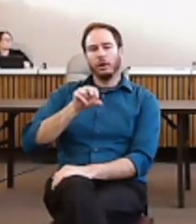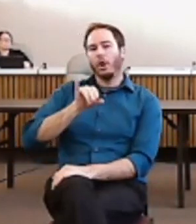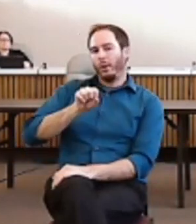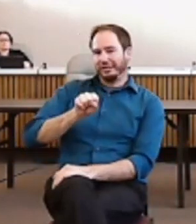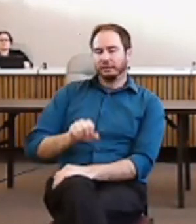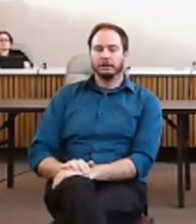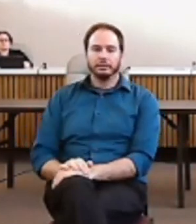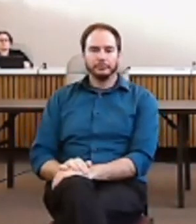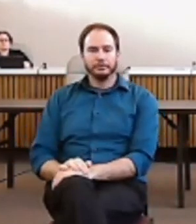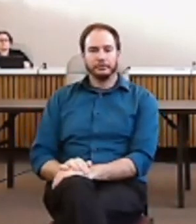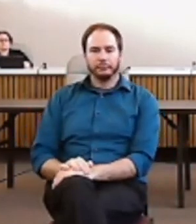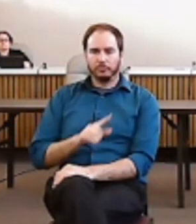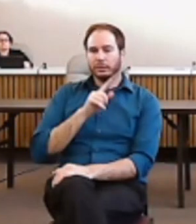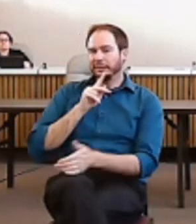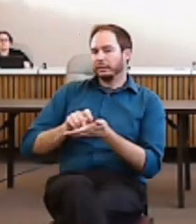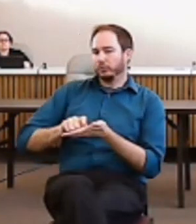Lois.